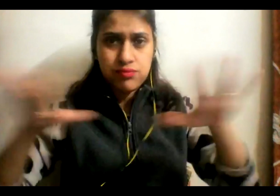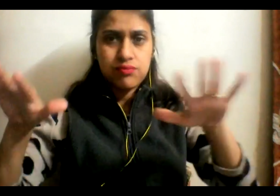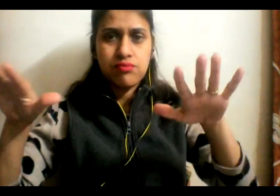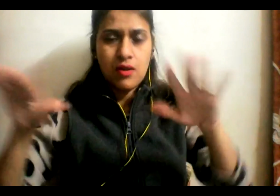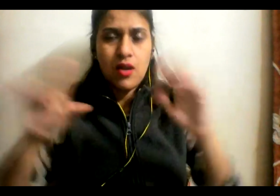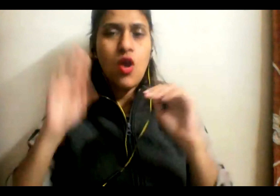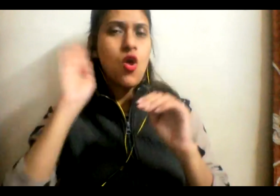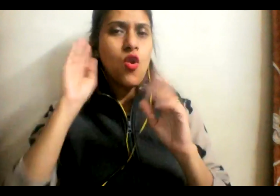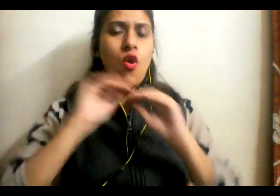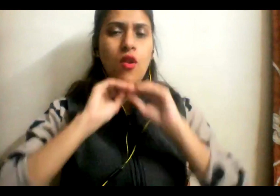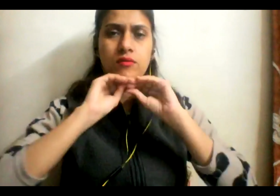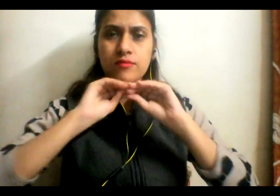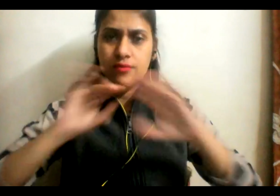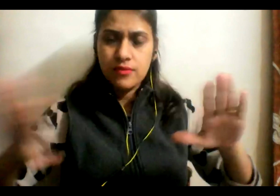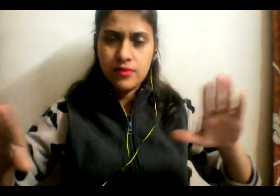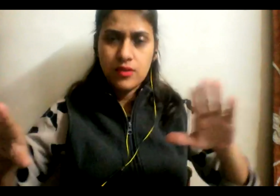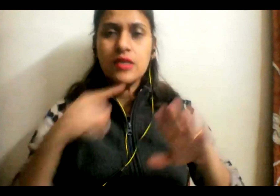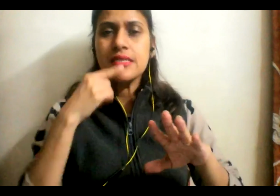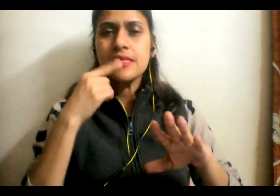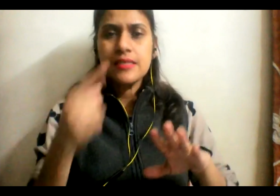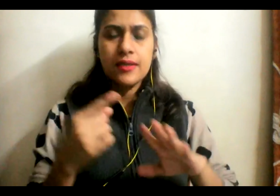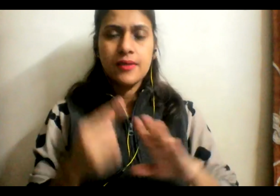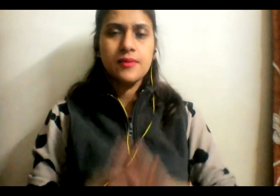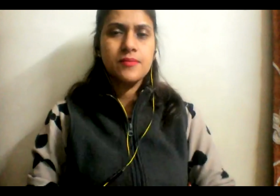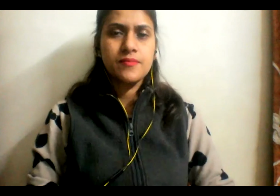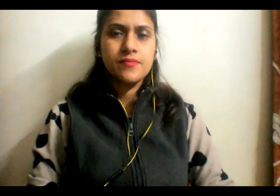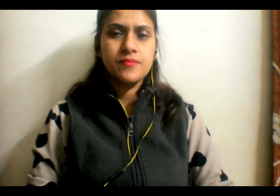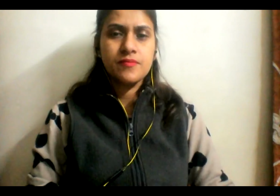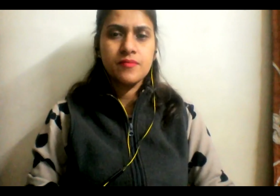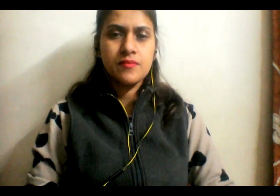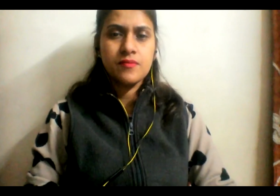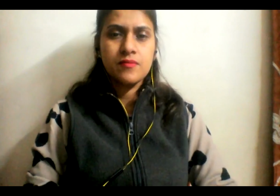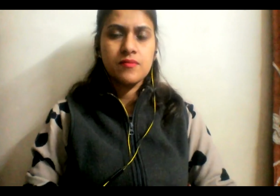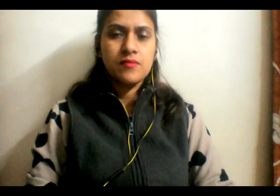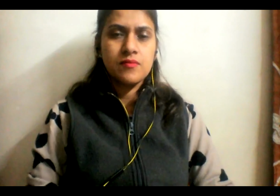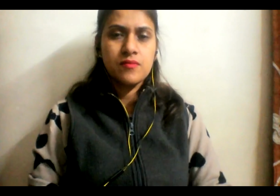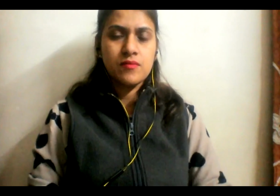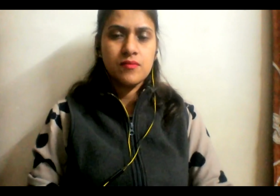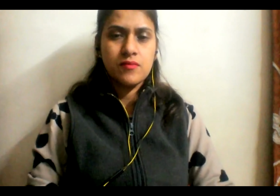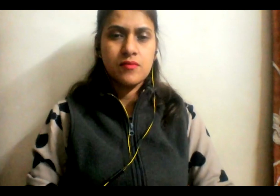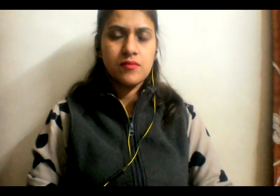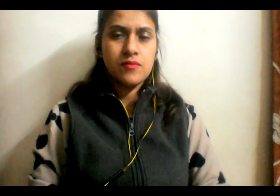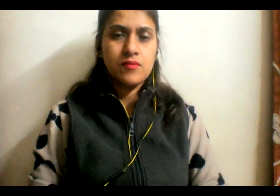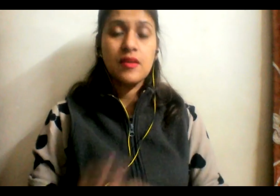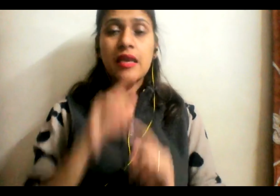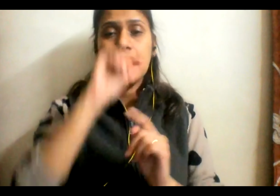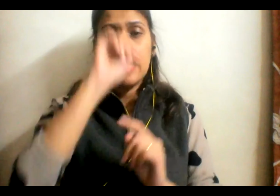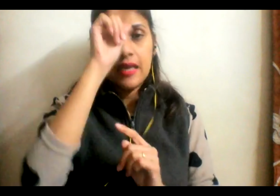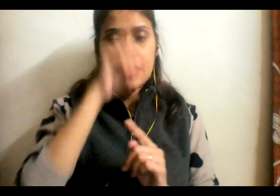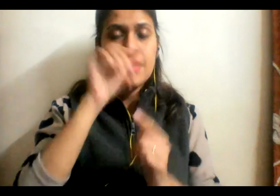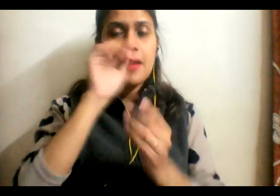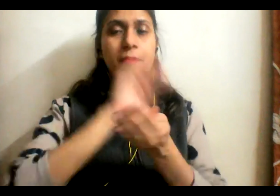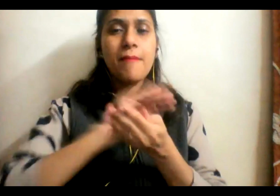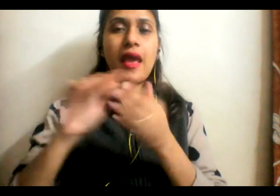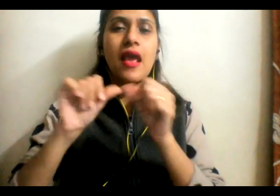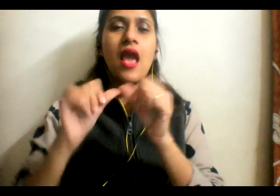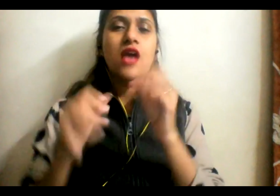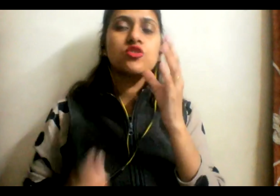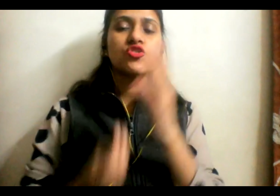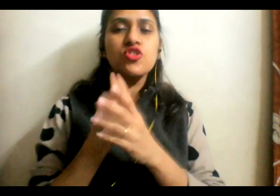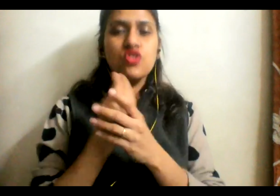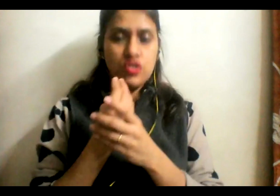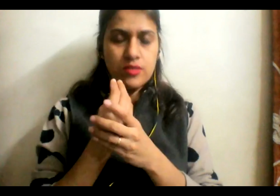can also make the IBA, the Indian Banking Association, as a party to this. And